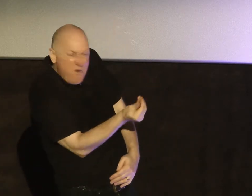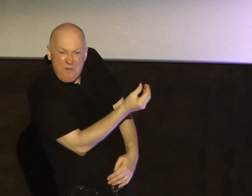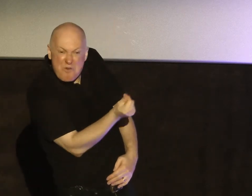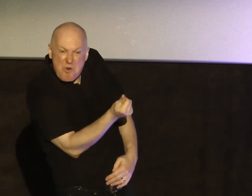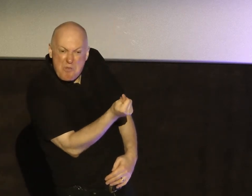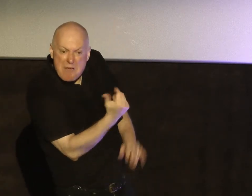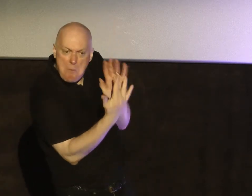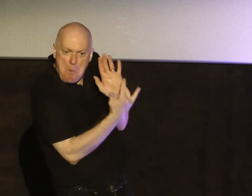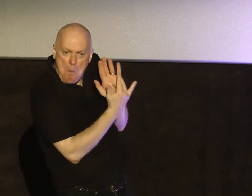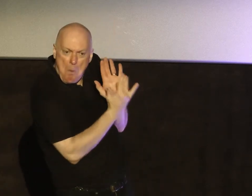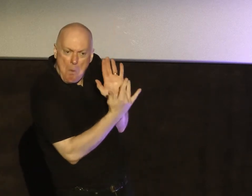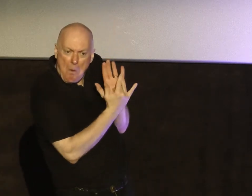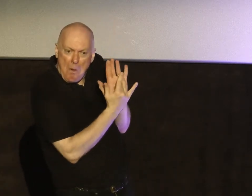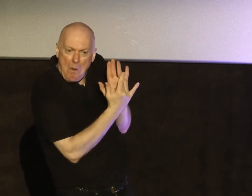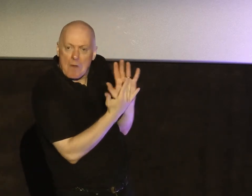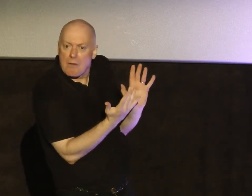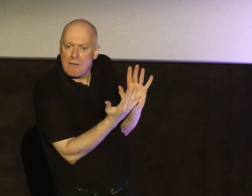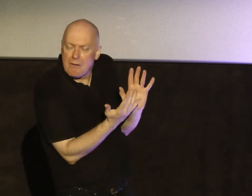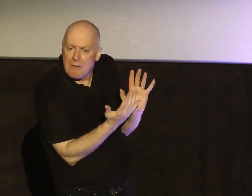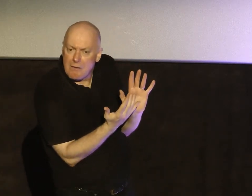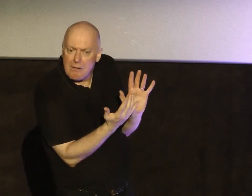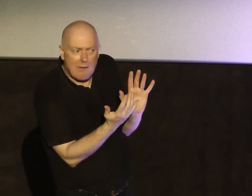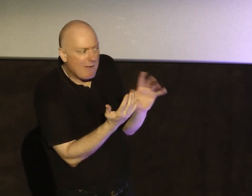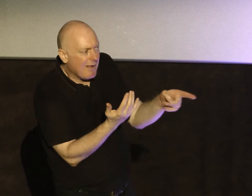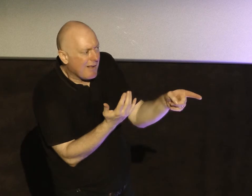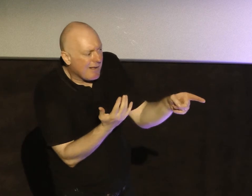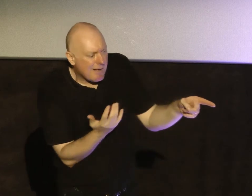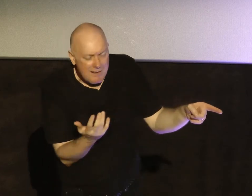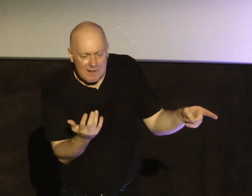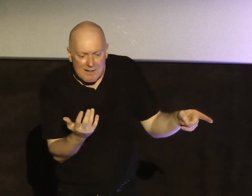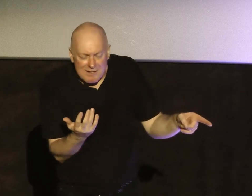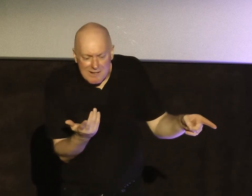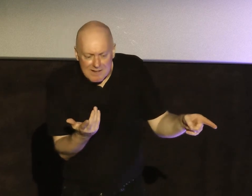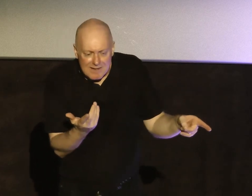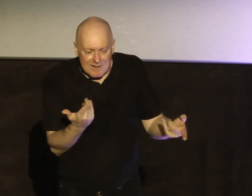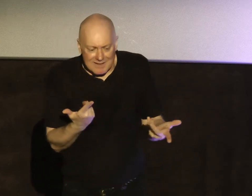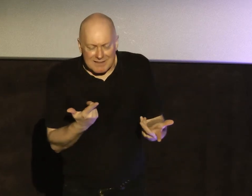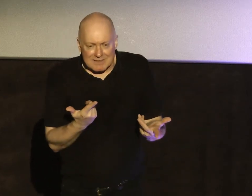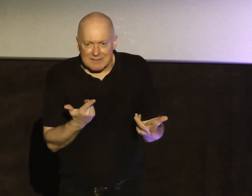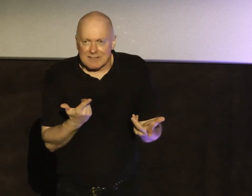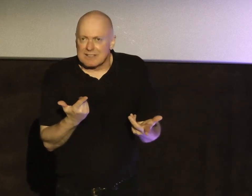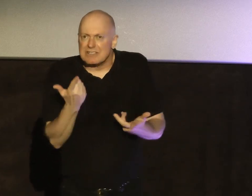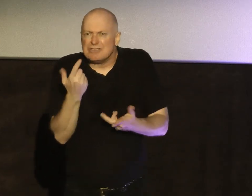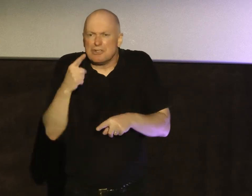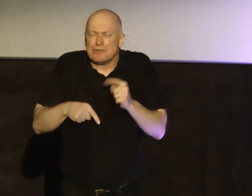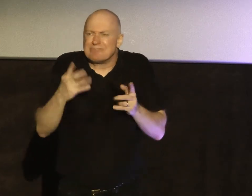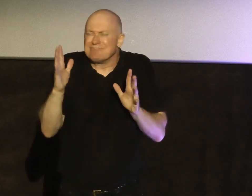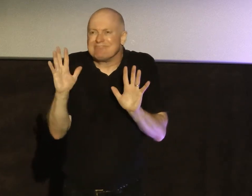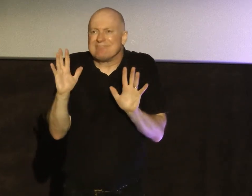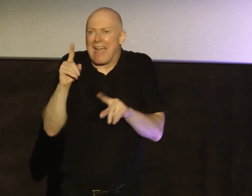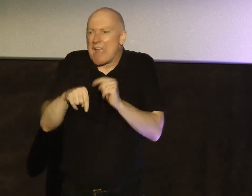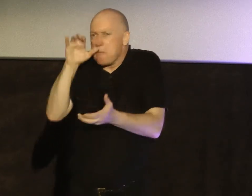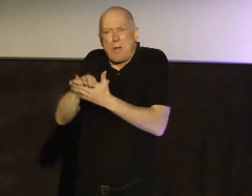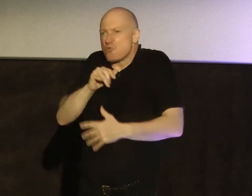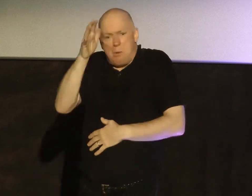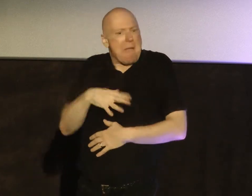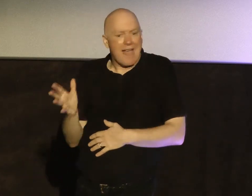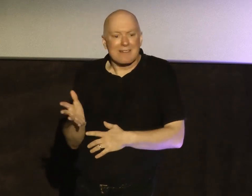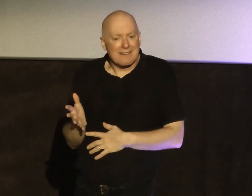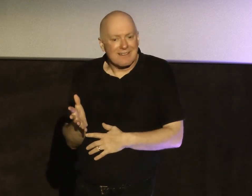hurting her, and any possibility of a fruitful, God-honoring marriage one day with a man. And so she realized that to